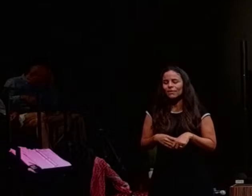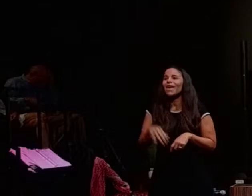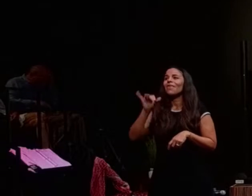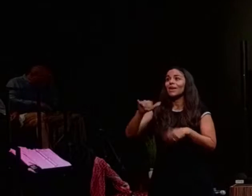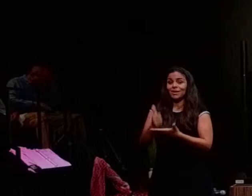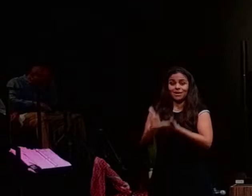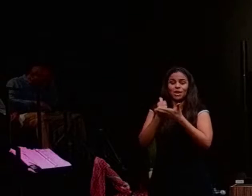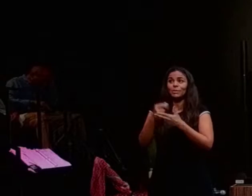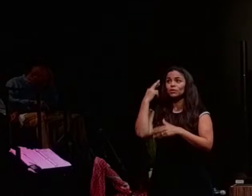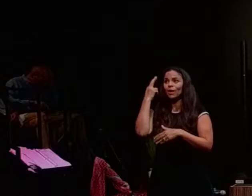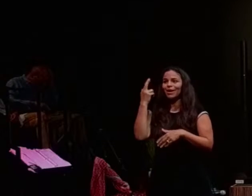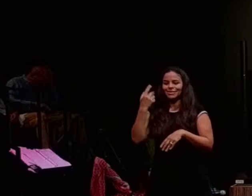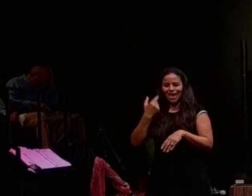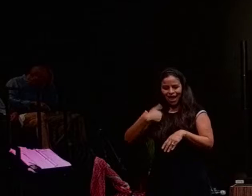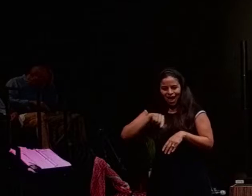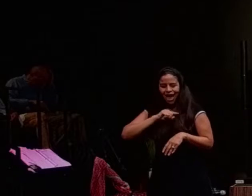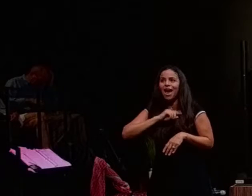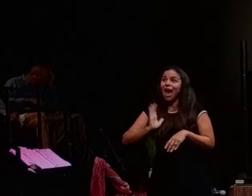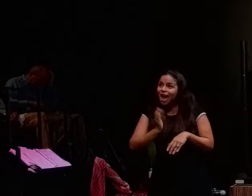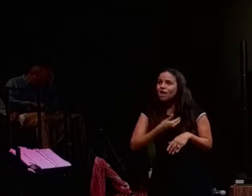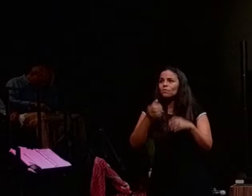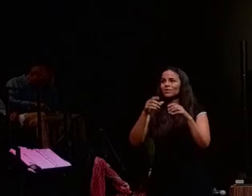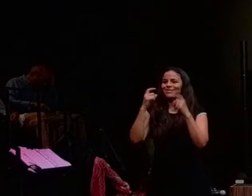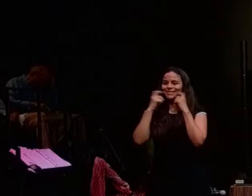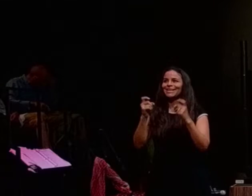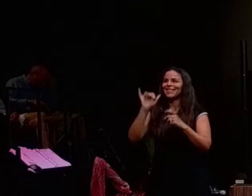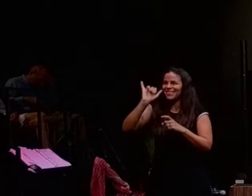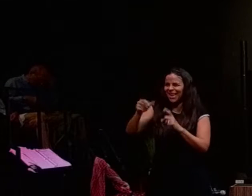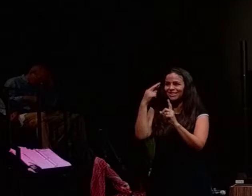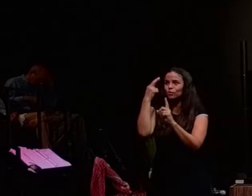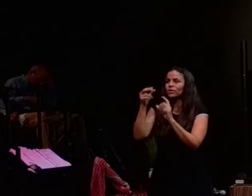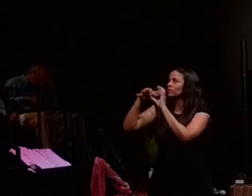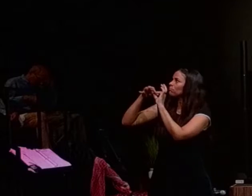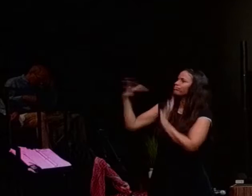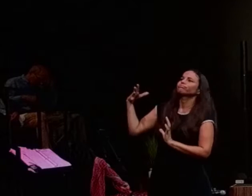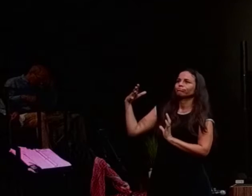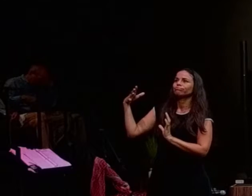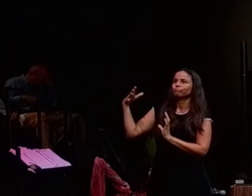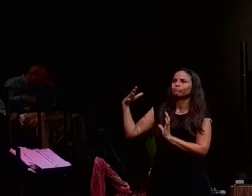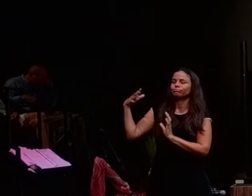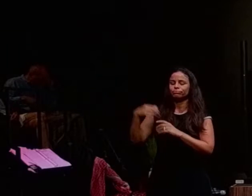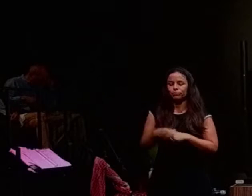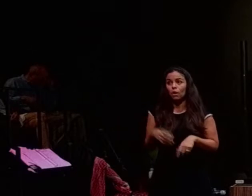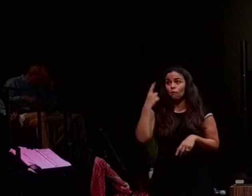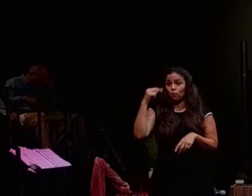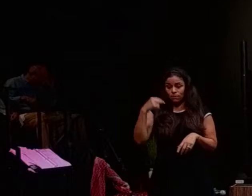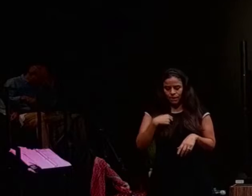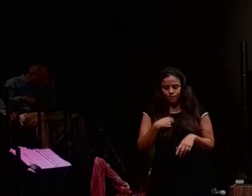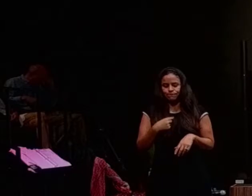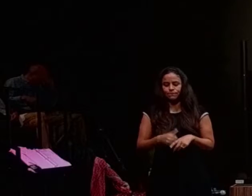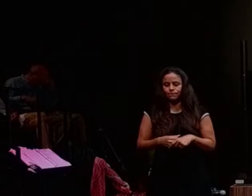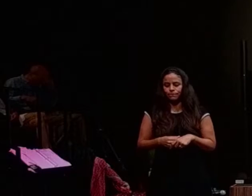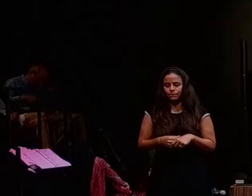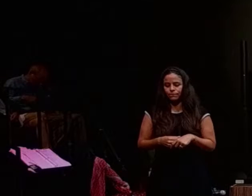can realize that our sin has separated us from him. We generally view God in one of two ways. I know for me, I do this a